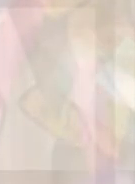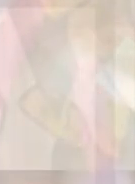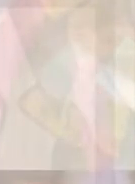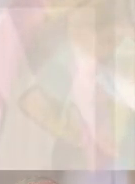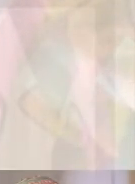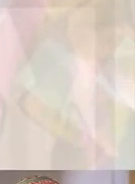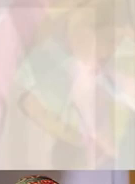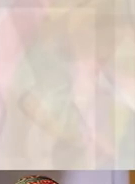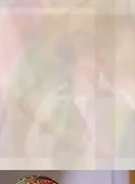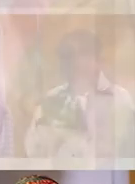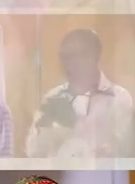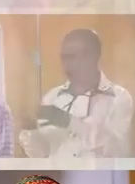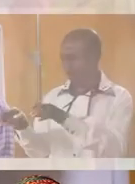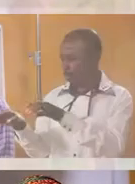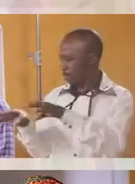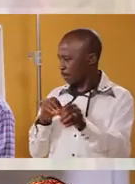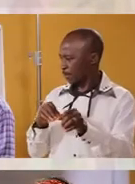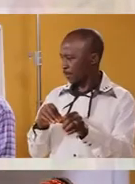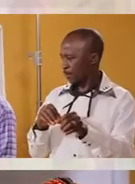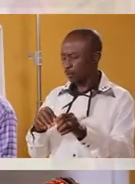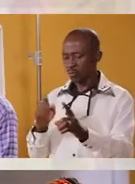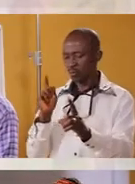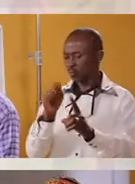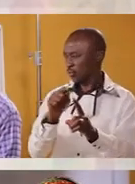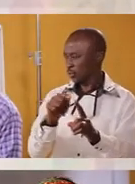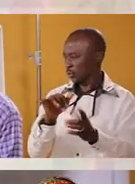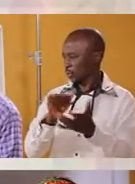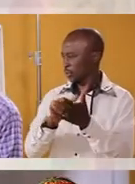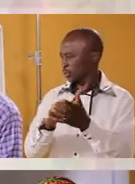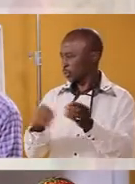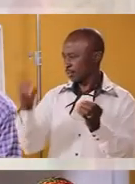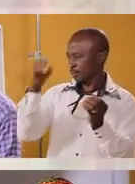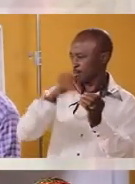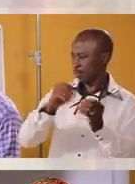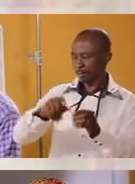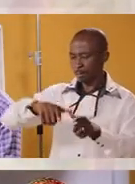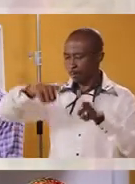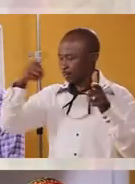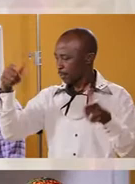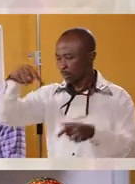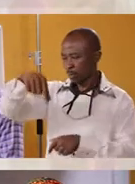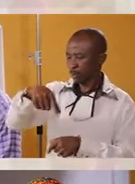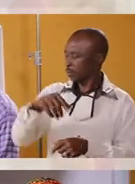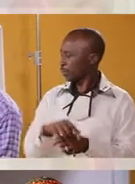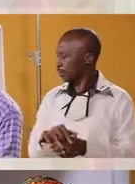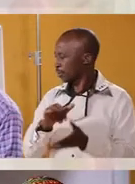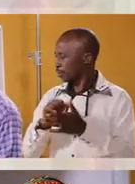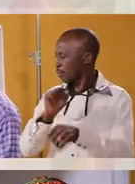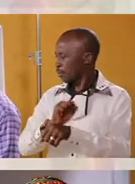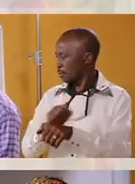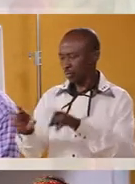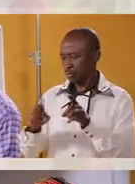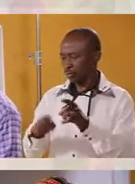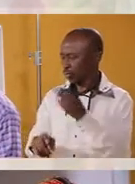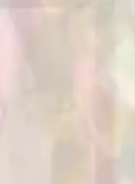The next point, we should ensure whatever we see is clear. That means work is being done.